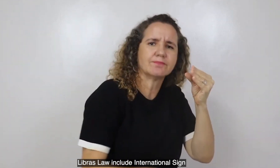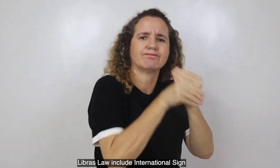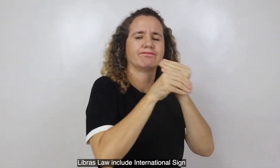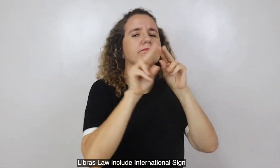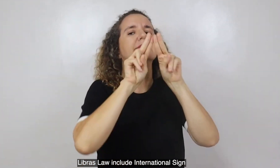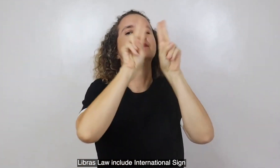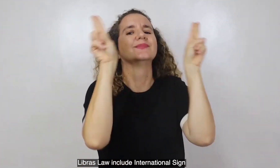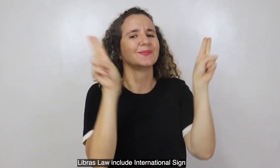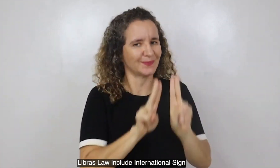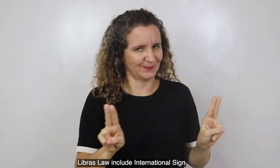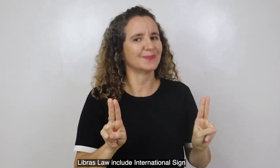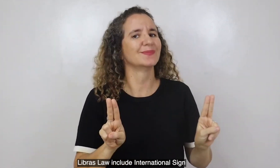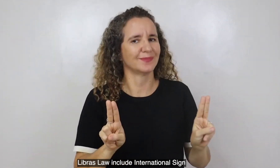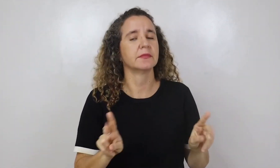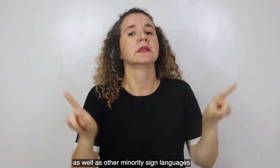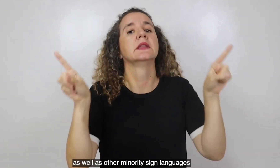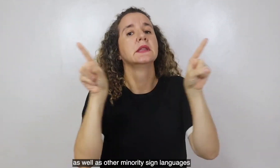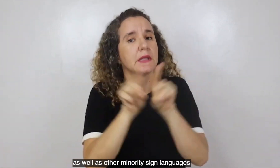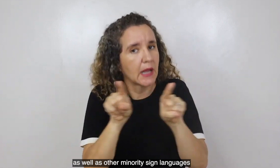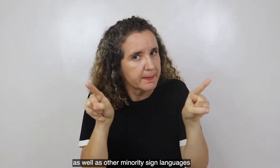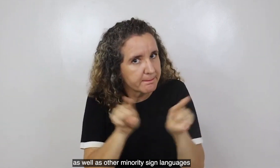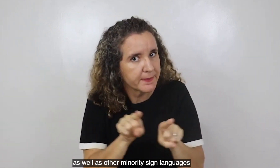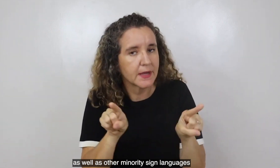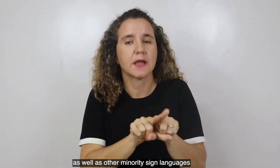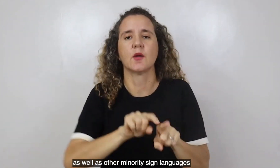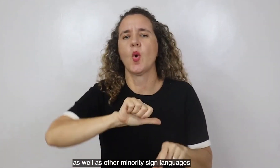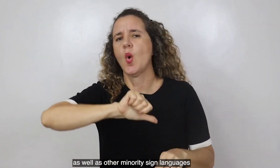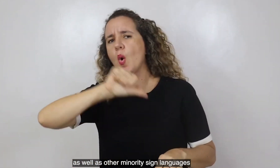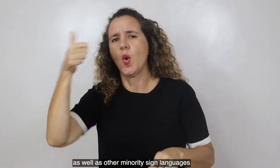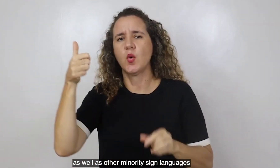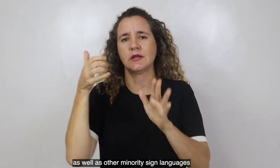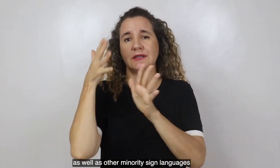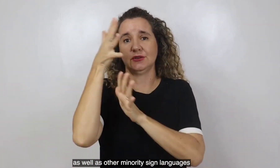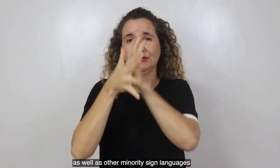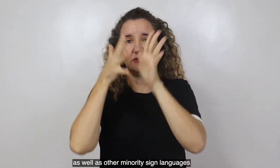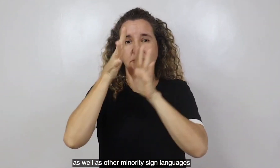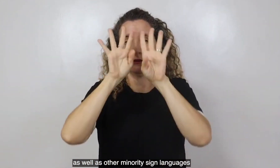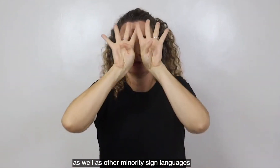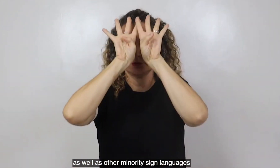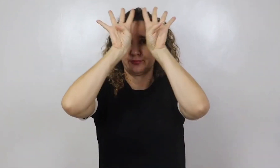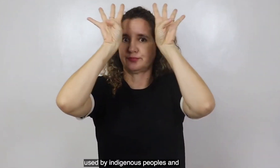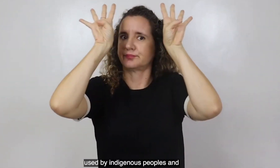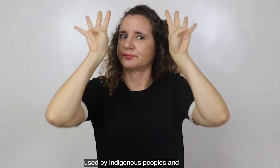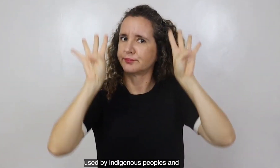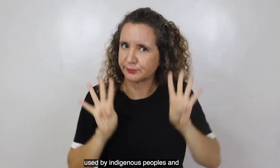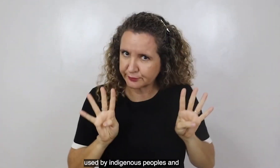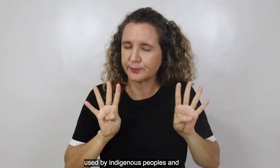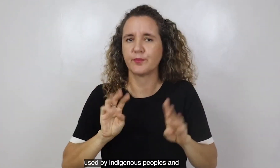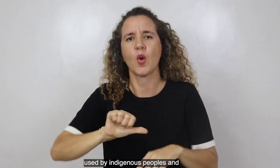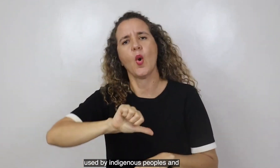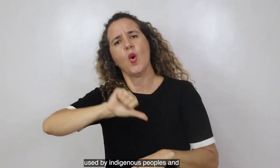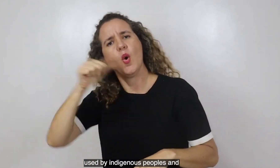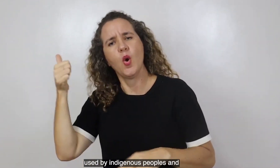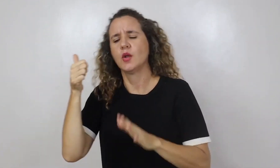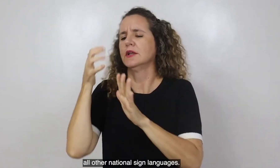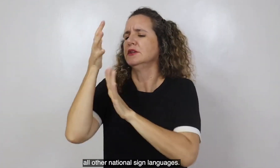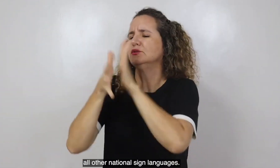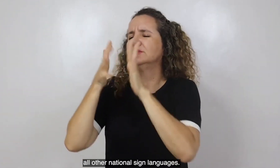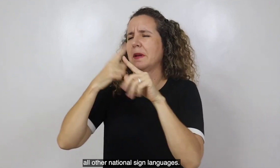as well as other minority languages used by Indigenous people and all other